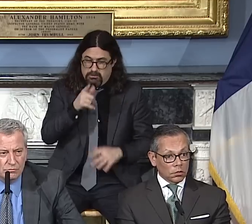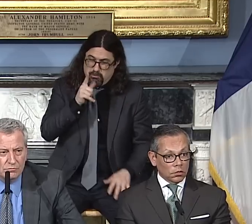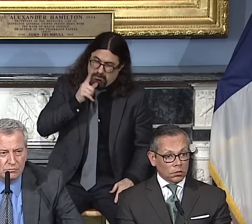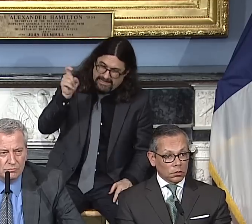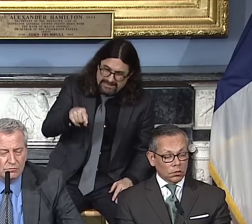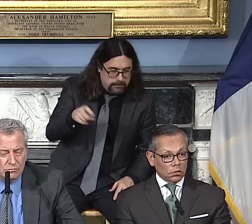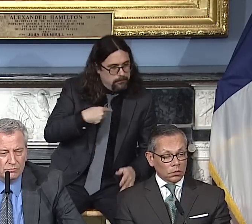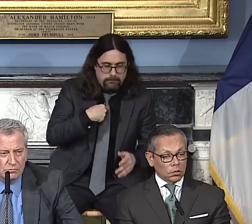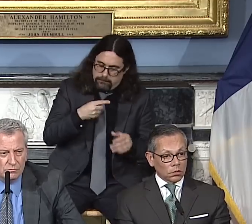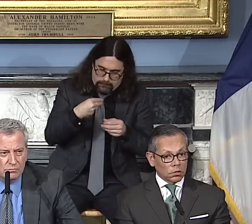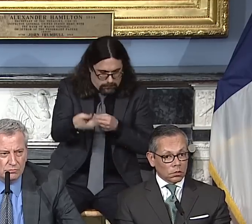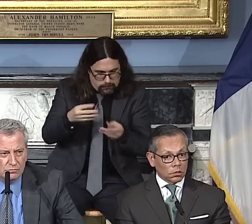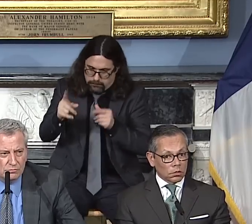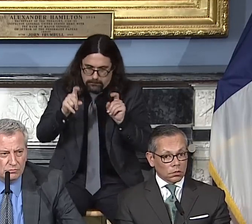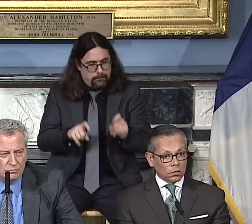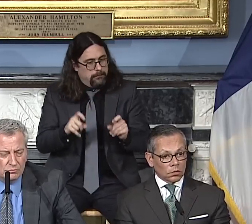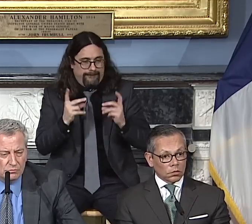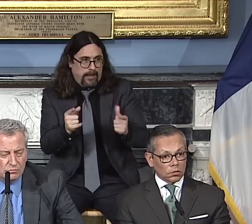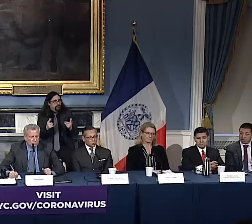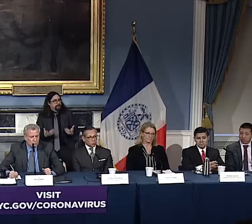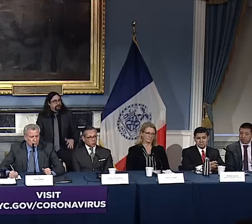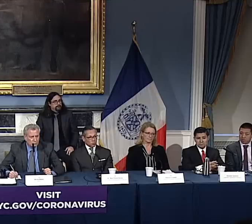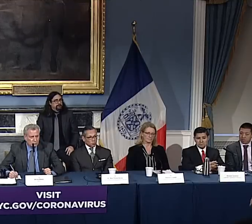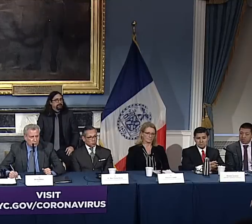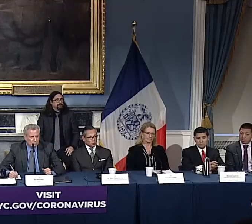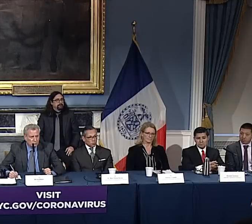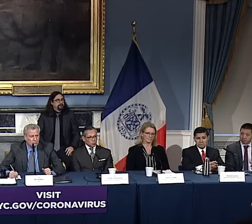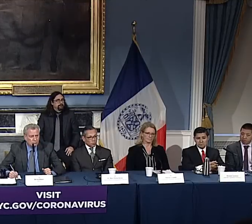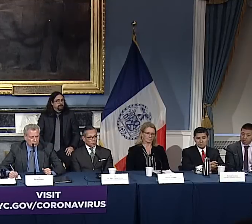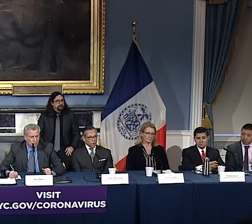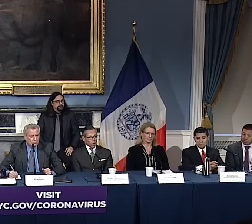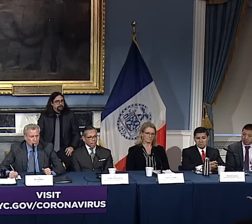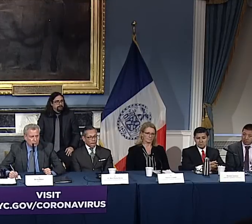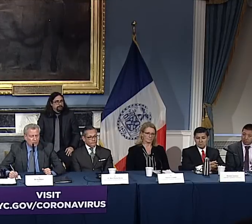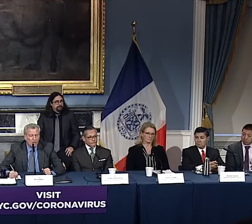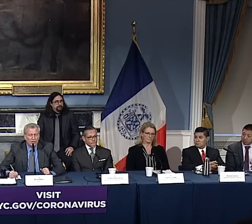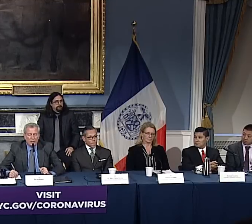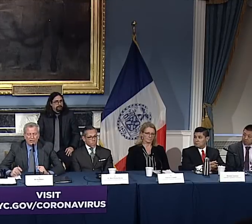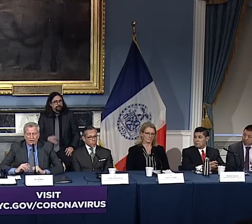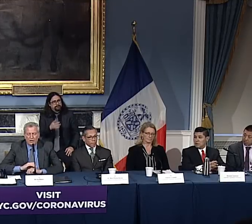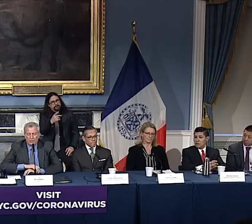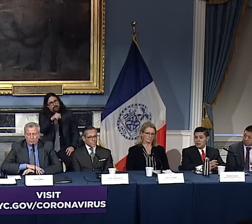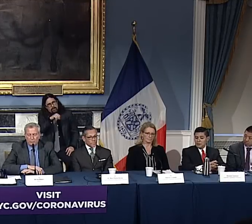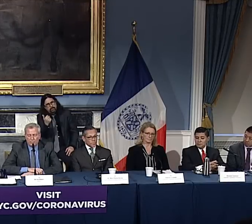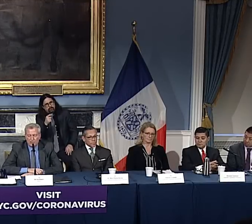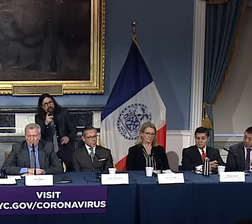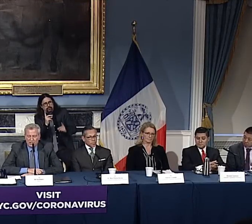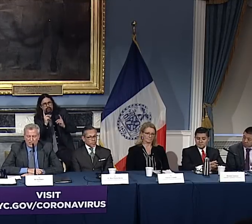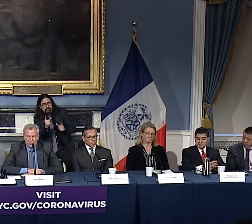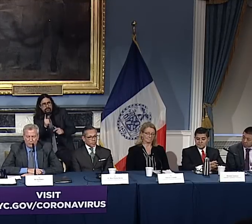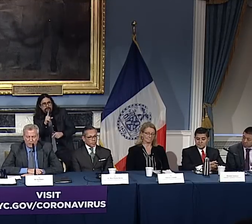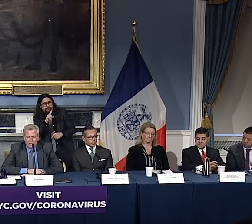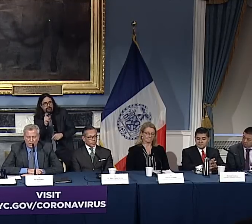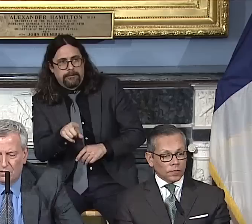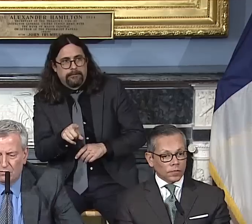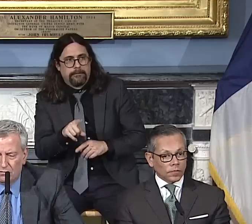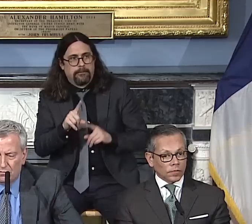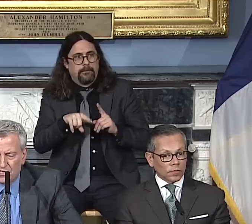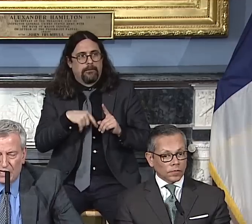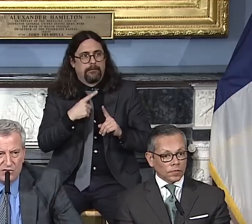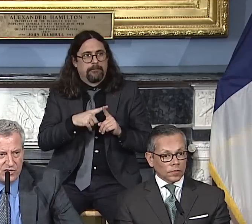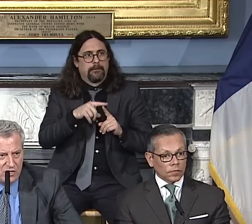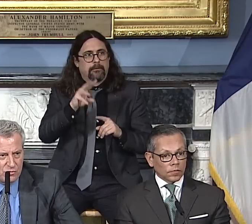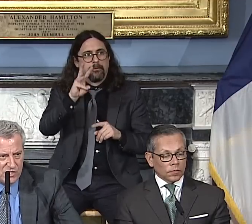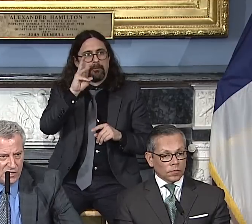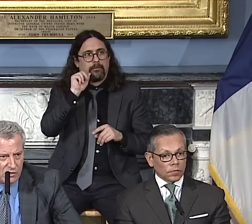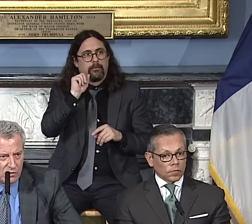Just one other quick question. Is the Wall Street trading floor going to be closed? Yeah, the CEO of the